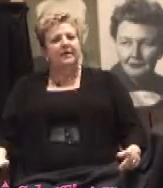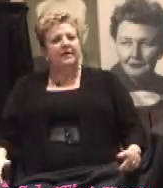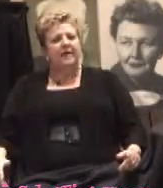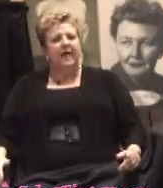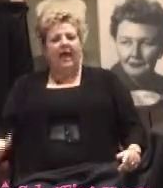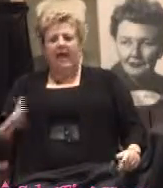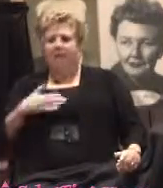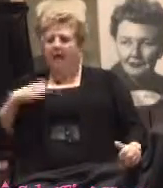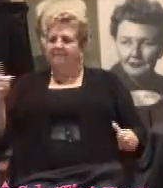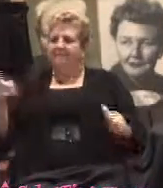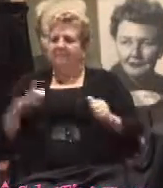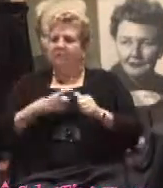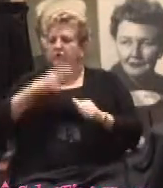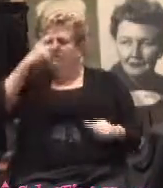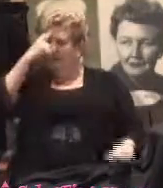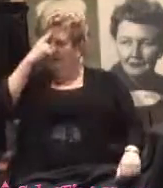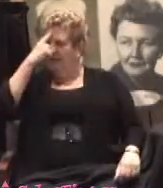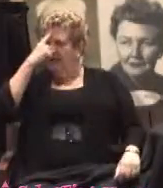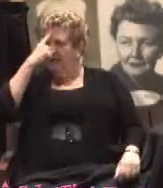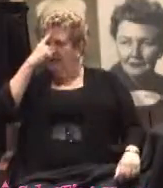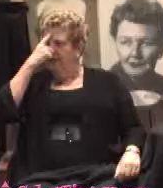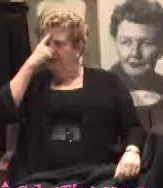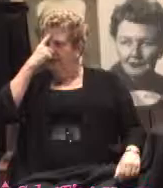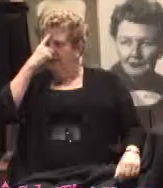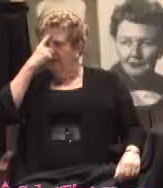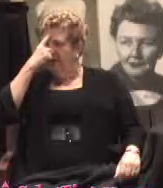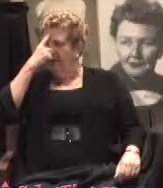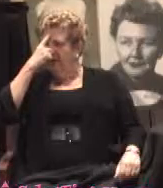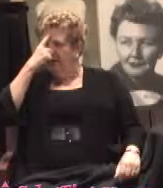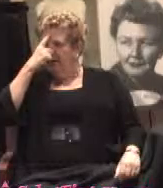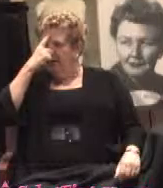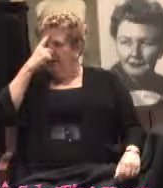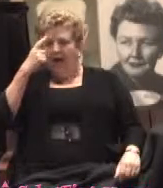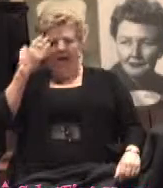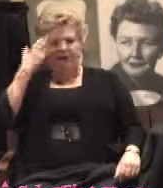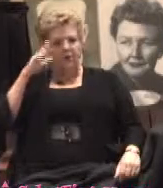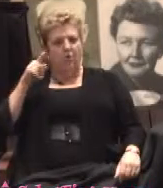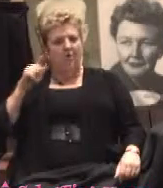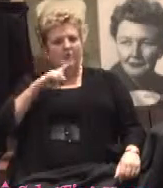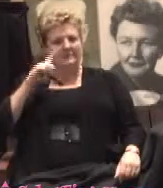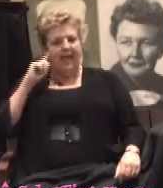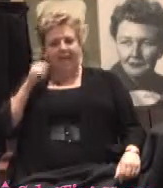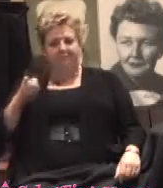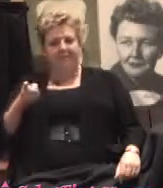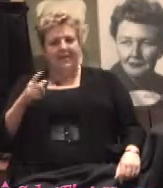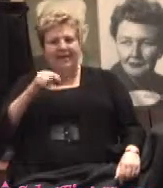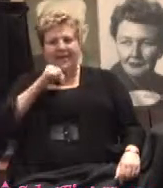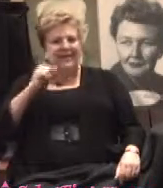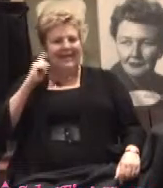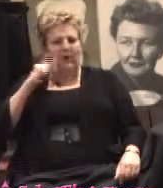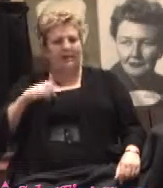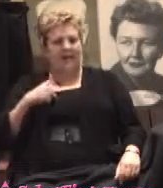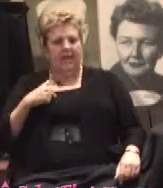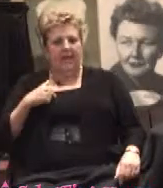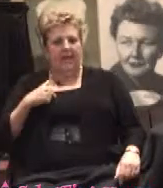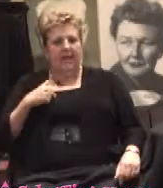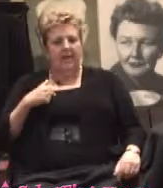thought, honestly, was I did not know he was deaf in his left ear. I must have been on his right side all